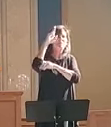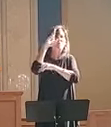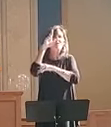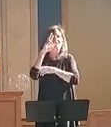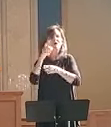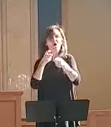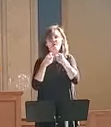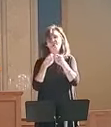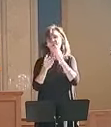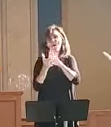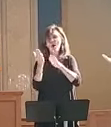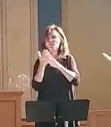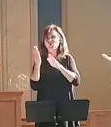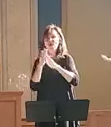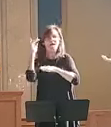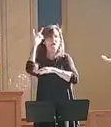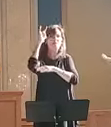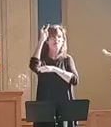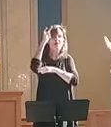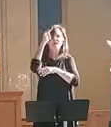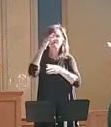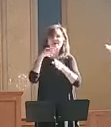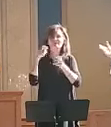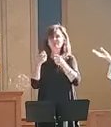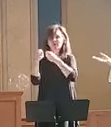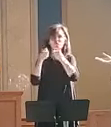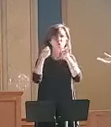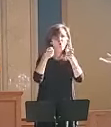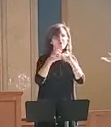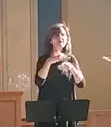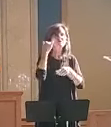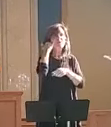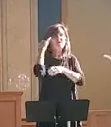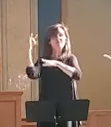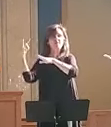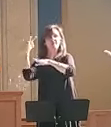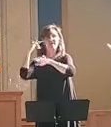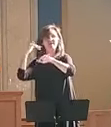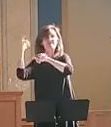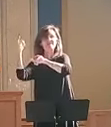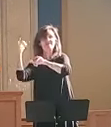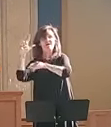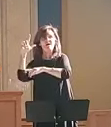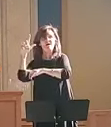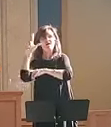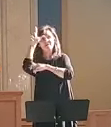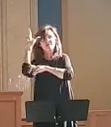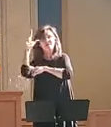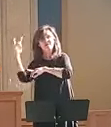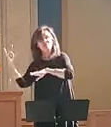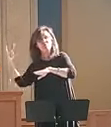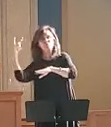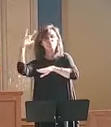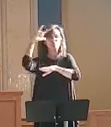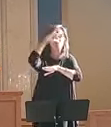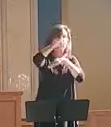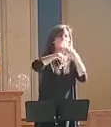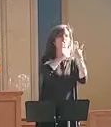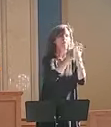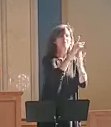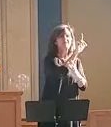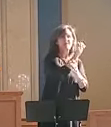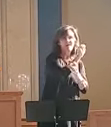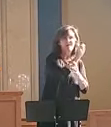reality is, say a plane departs from London to arrive in Los Angeles.